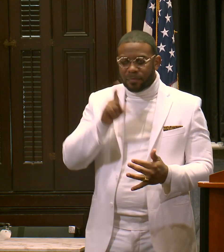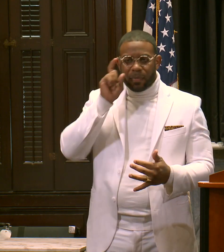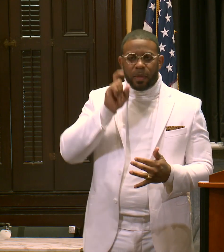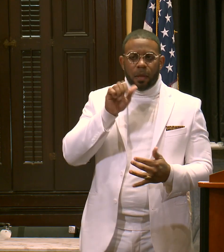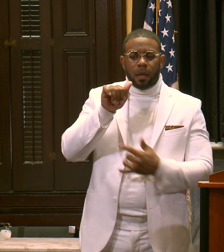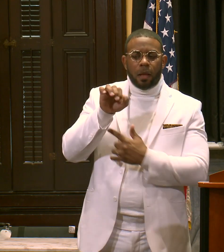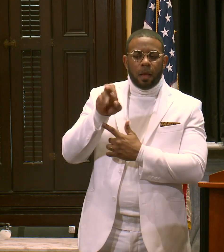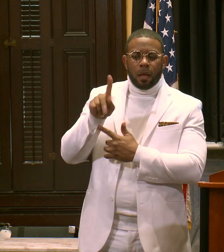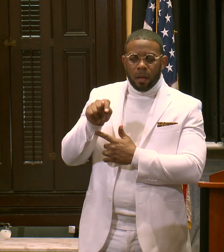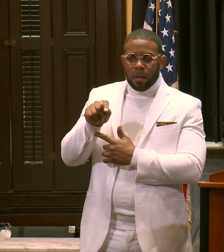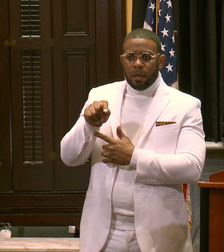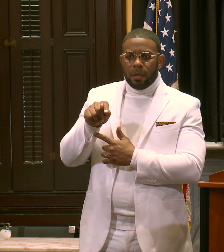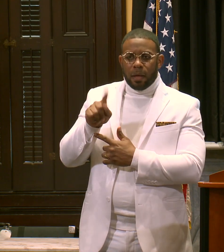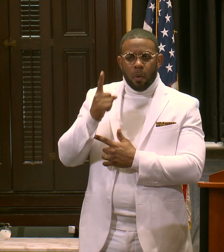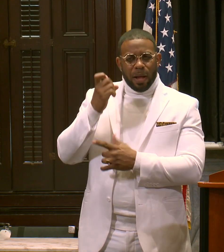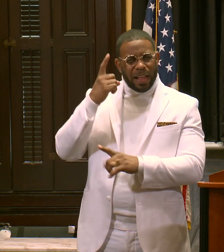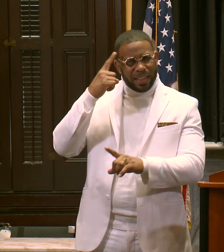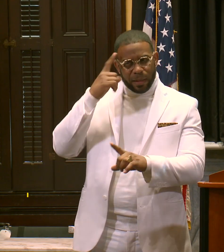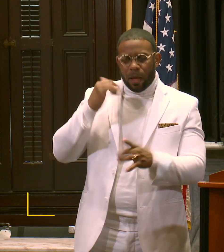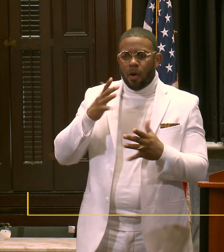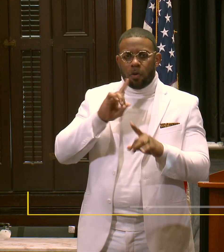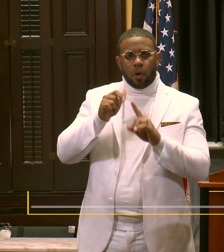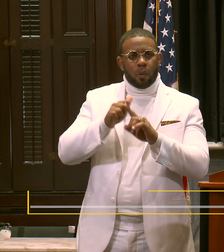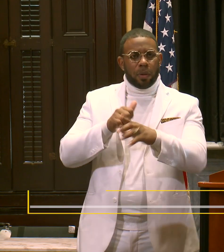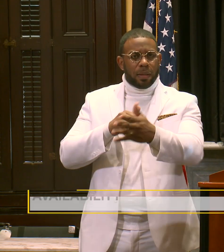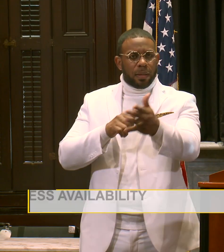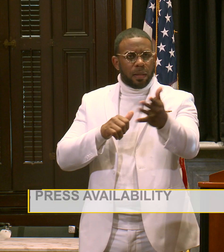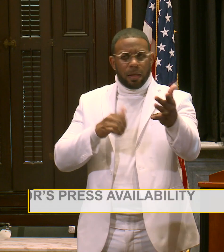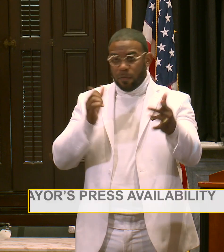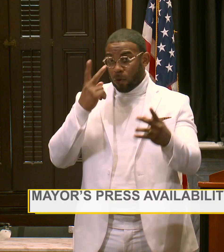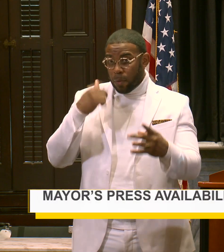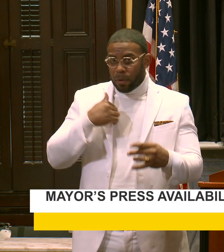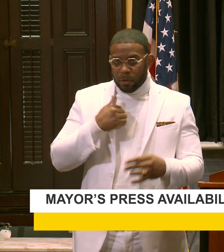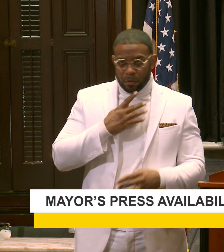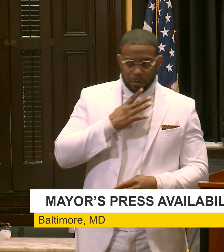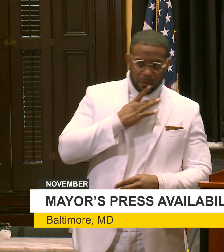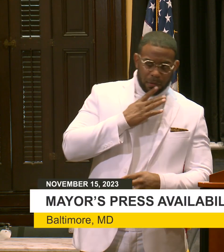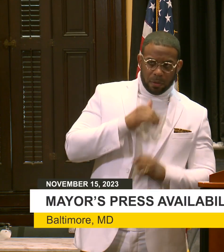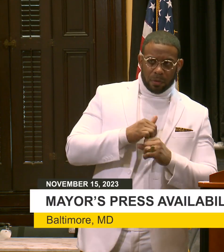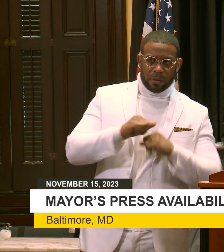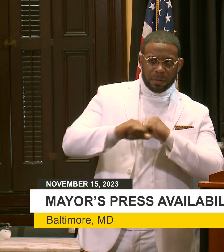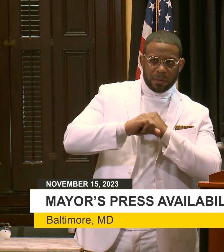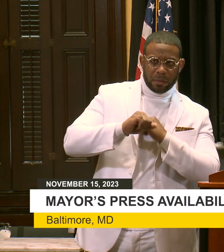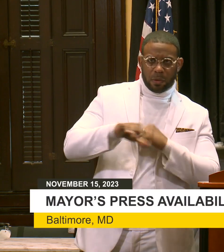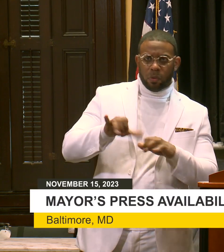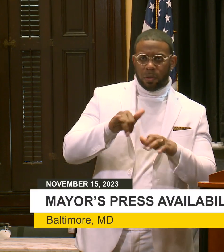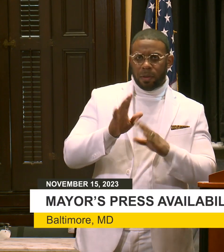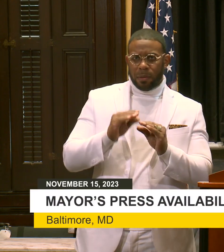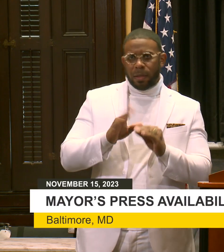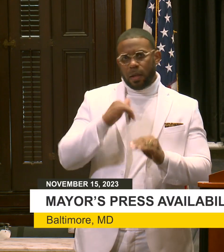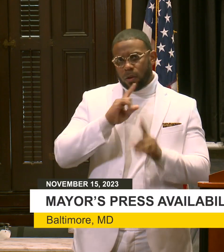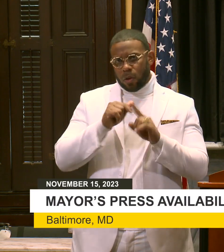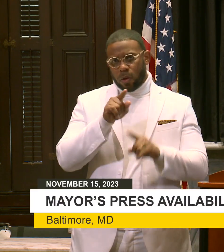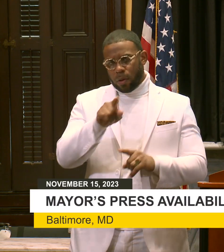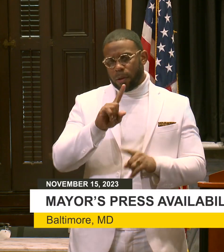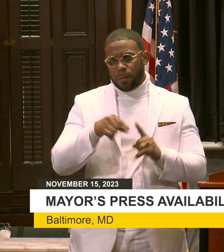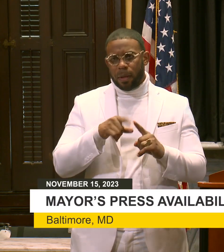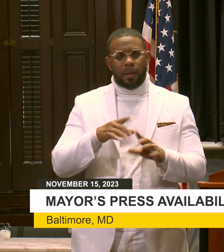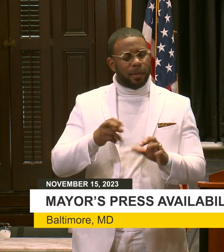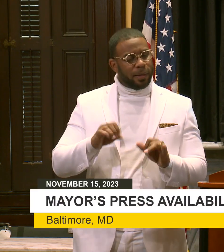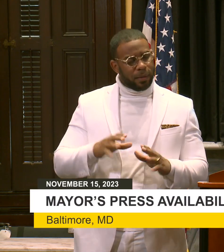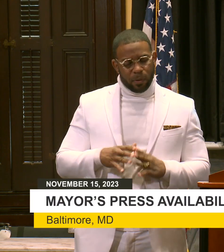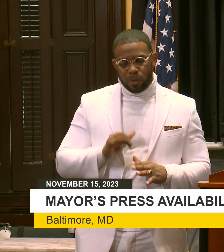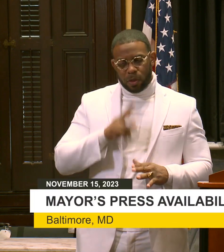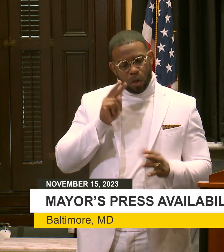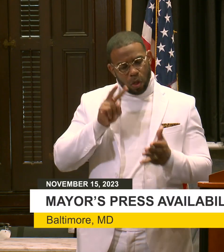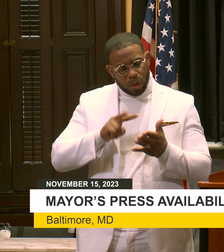sexual assault one, this is one that I think we already talked with, if you saw me whispering to the solicitor during the meeting, that's what I was talking to her about, was like, hey,